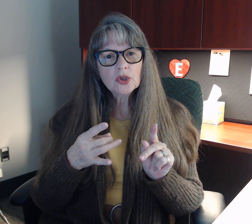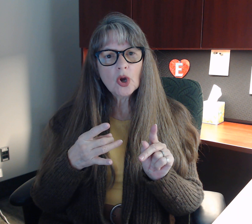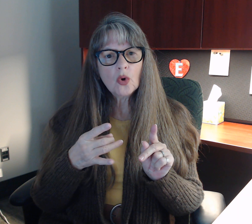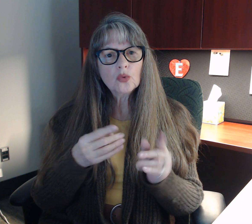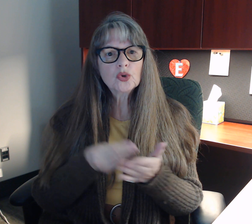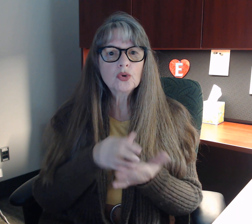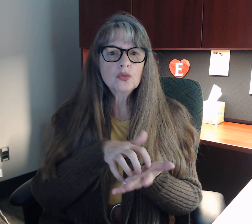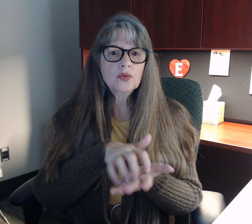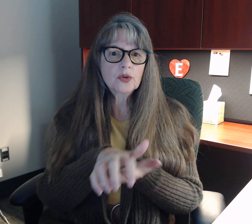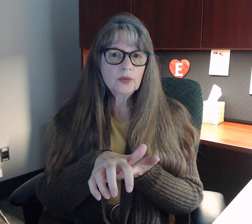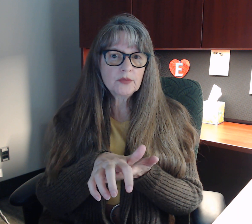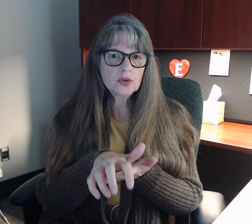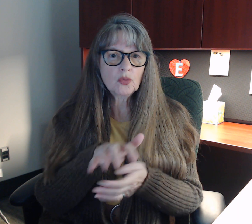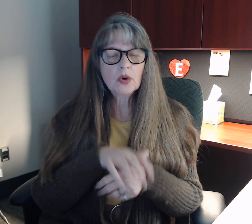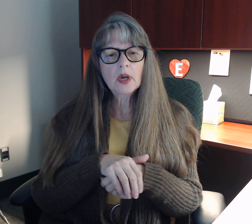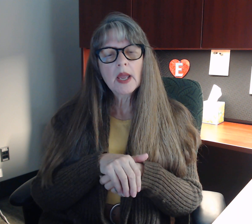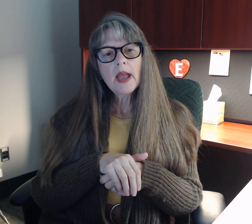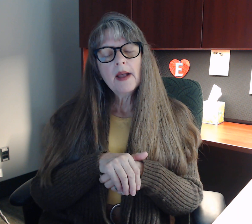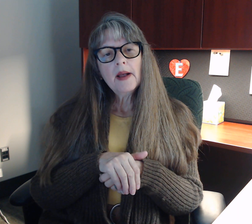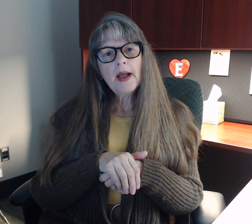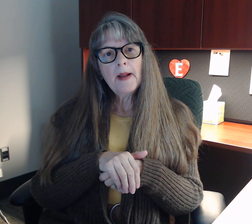go to the thrift store.